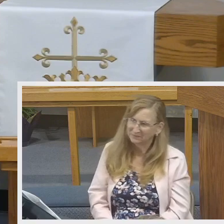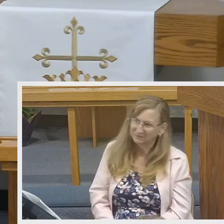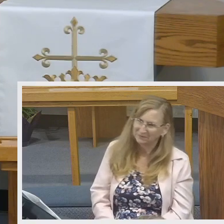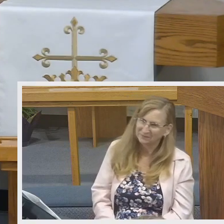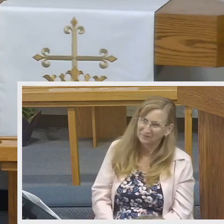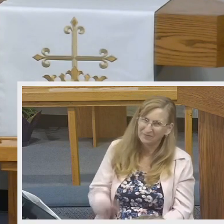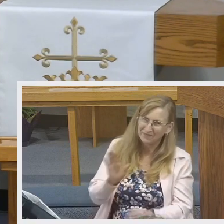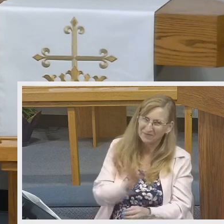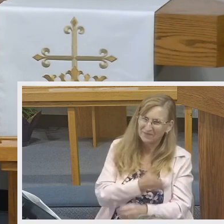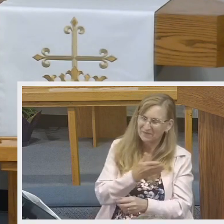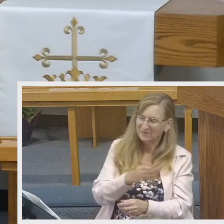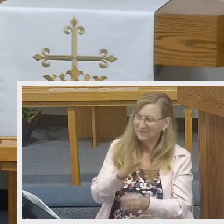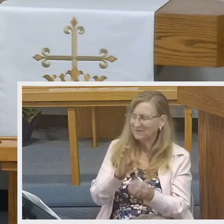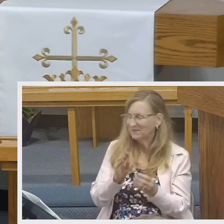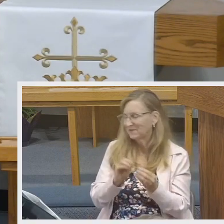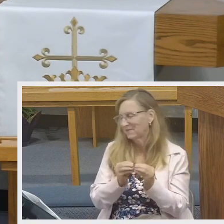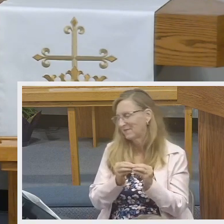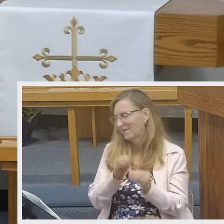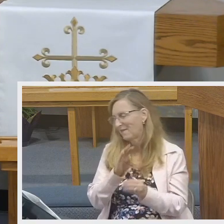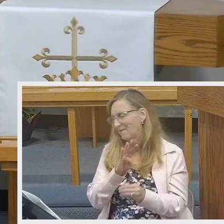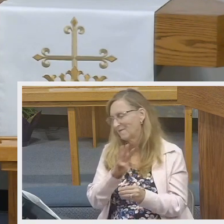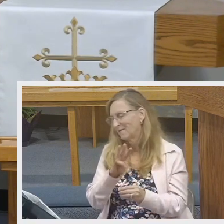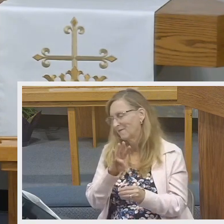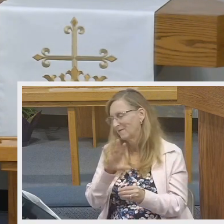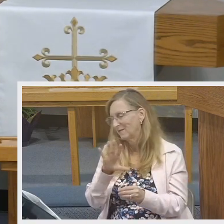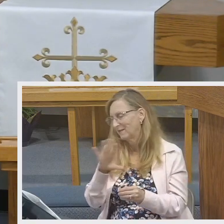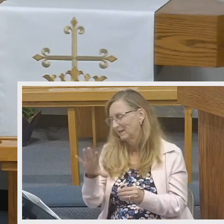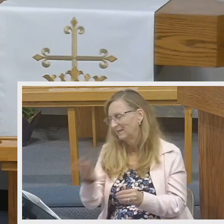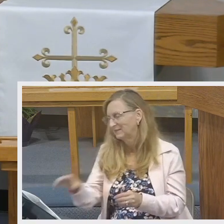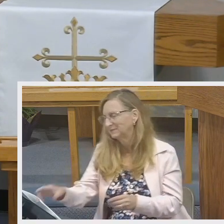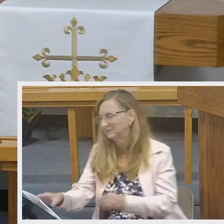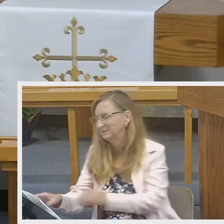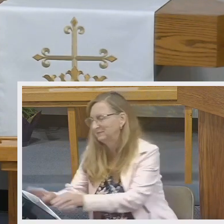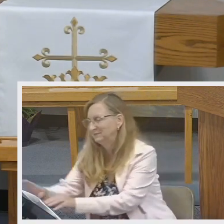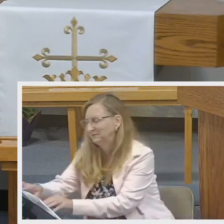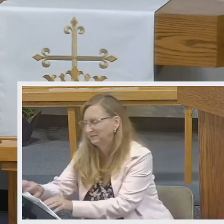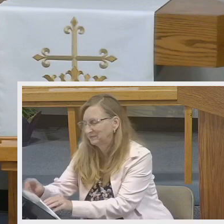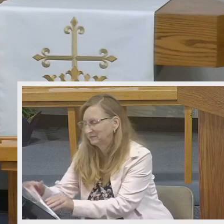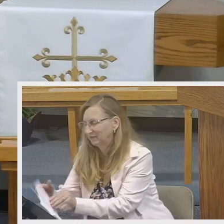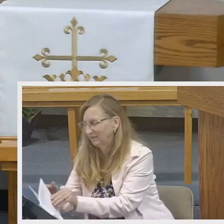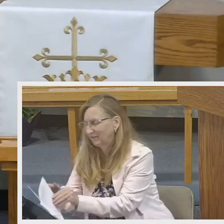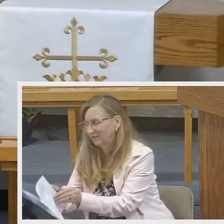We sing hymn 455, "Alleluia, Jesus Lives."